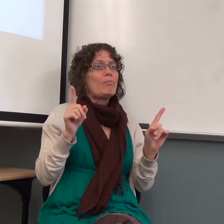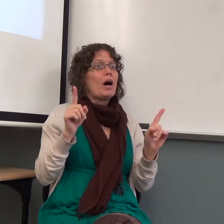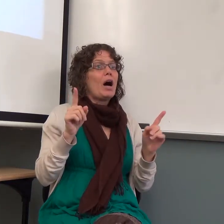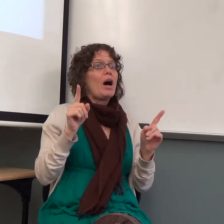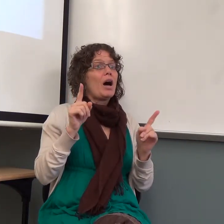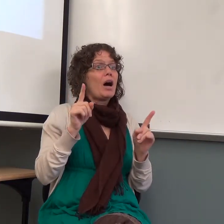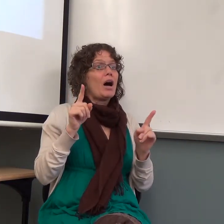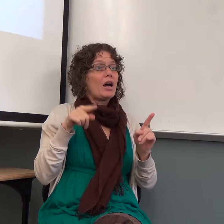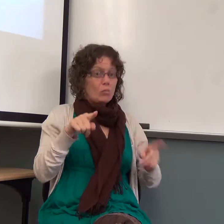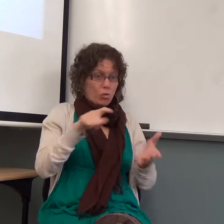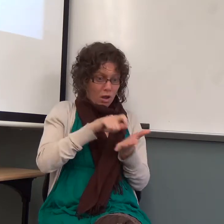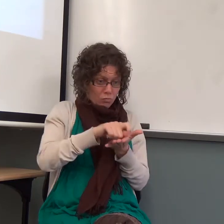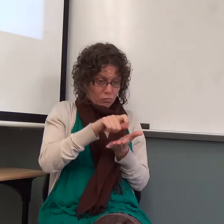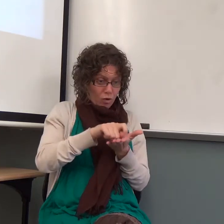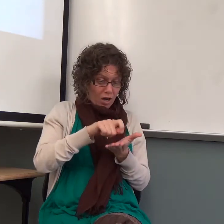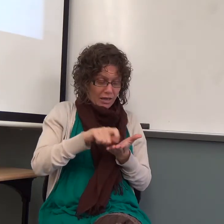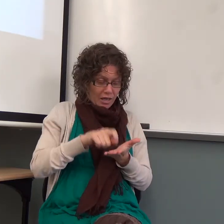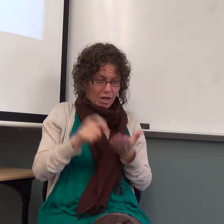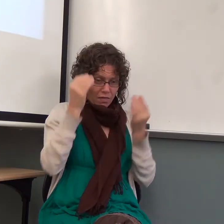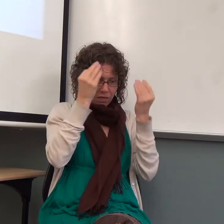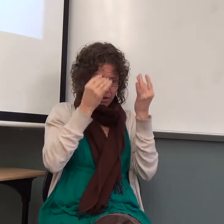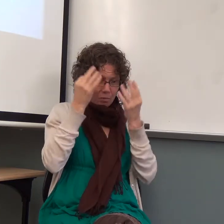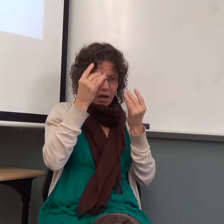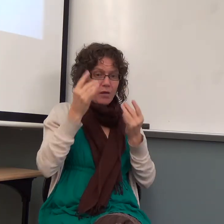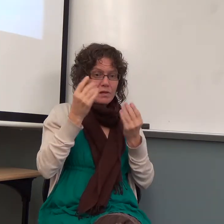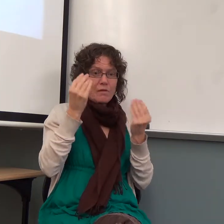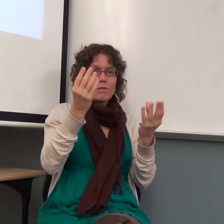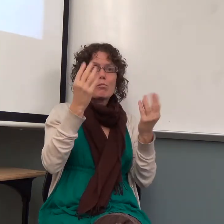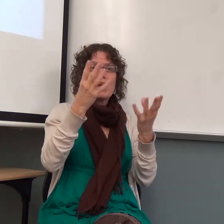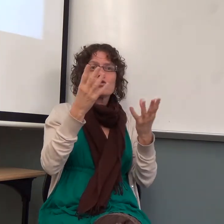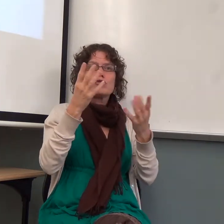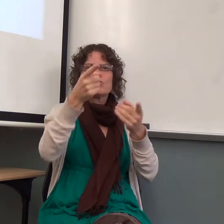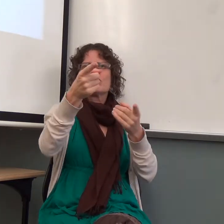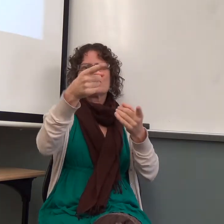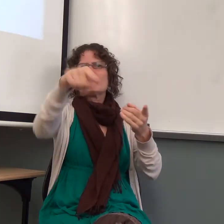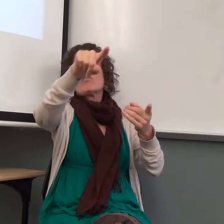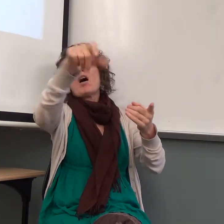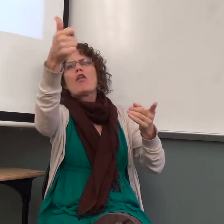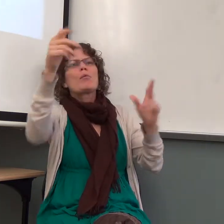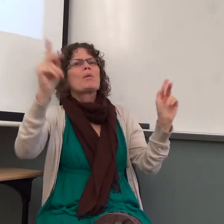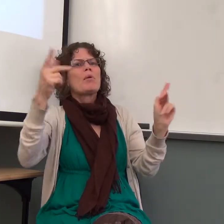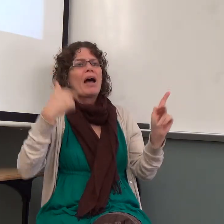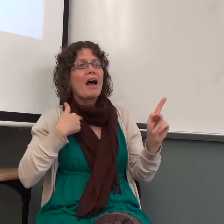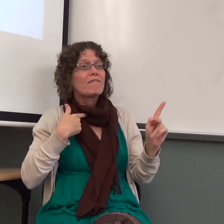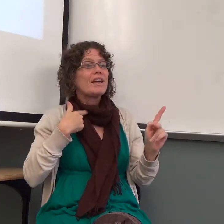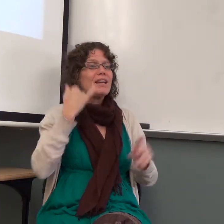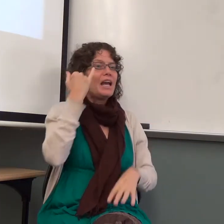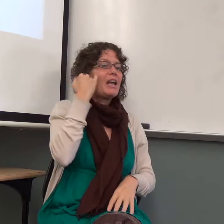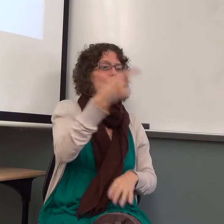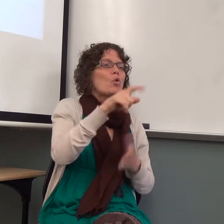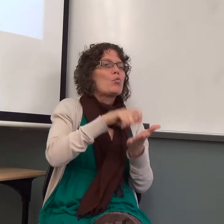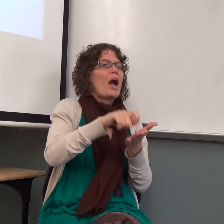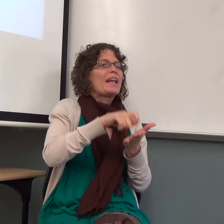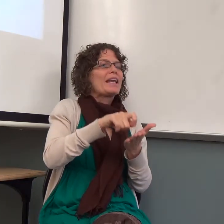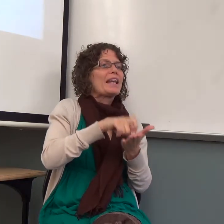think about the information that other people have. Okay, so for instance, if you're writing a paper or an